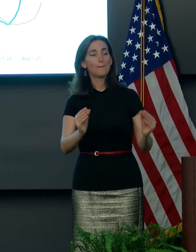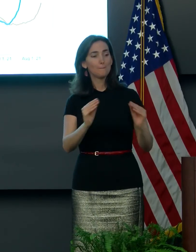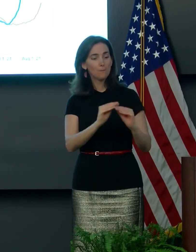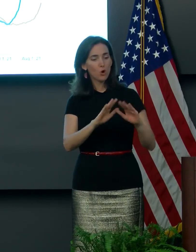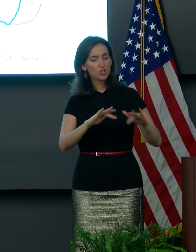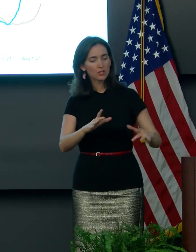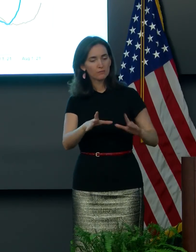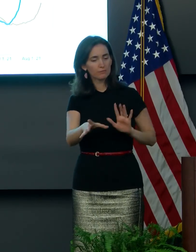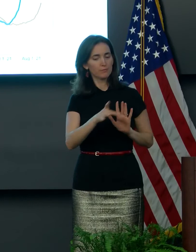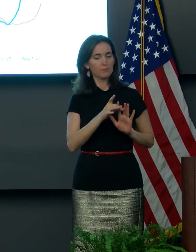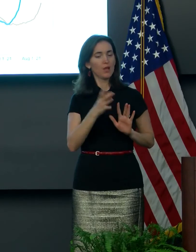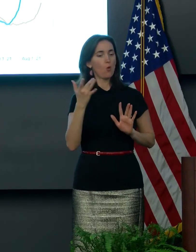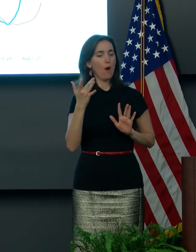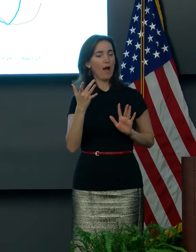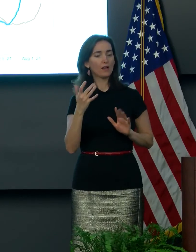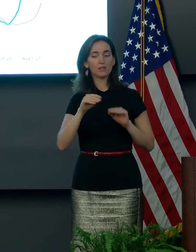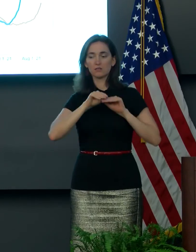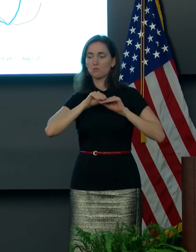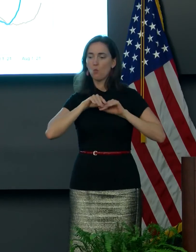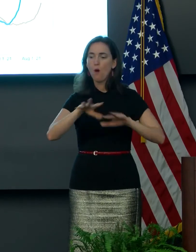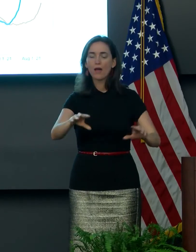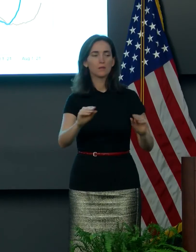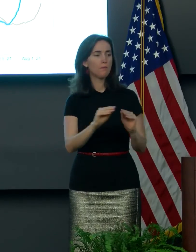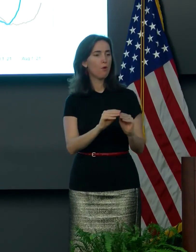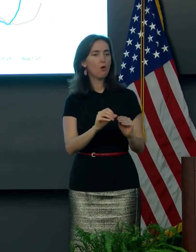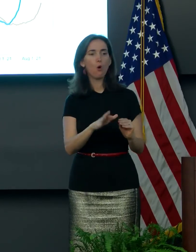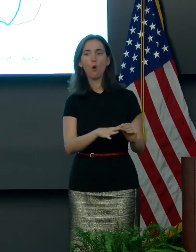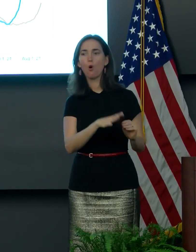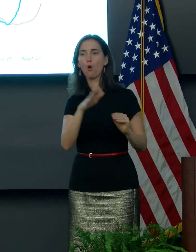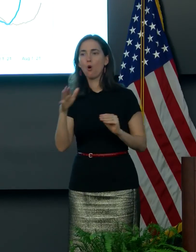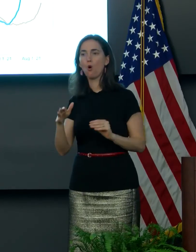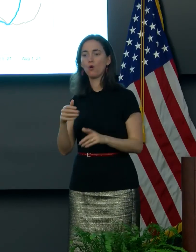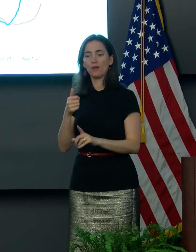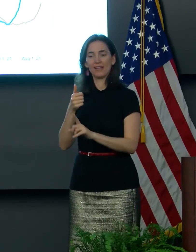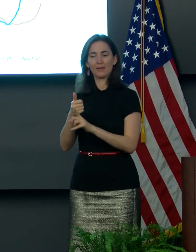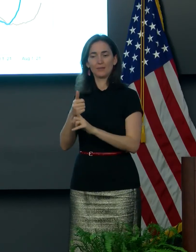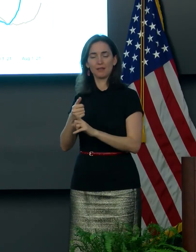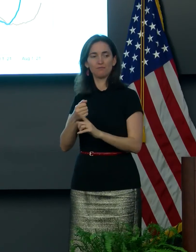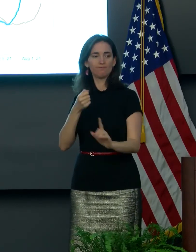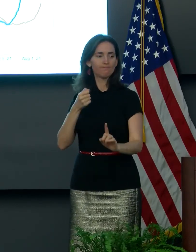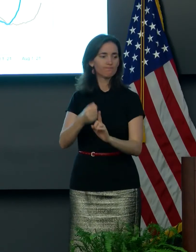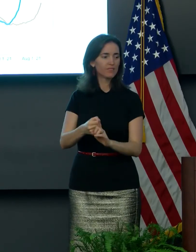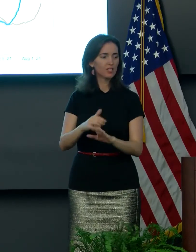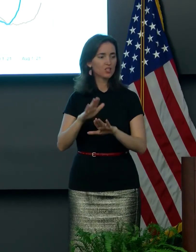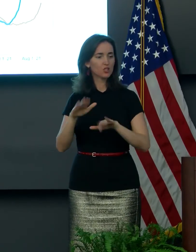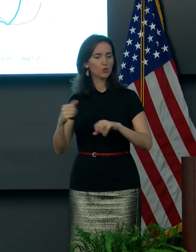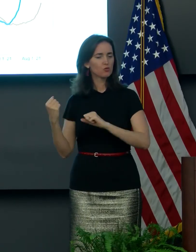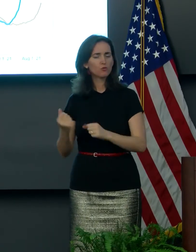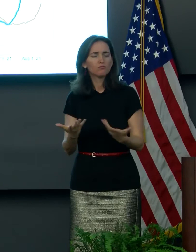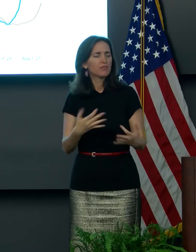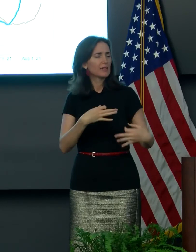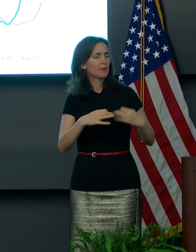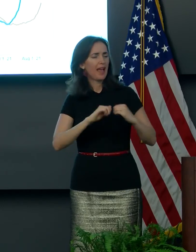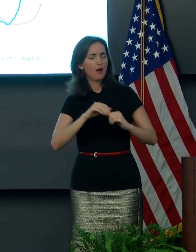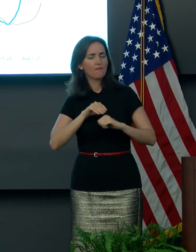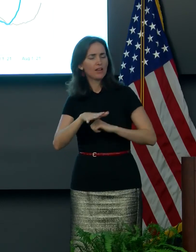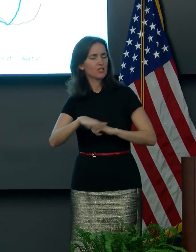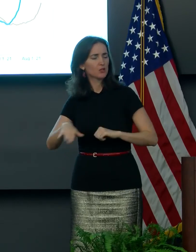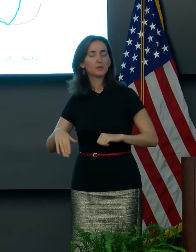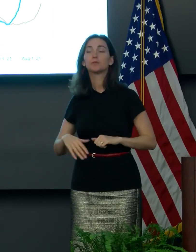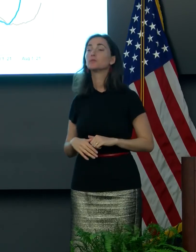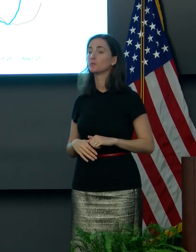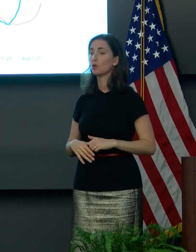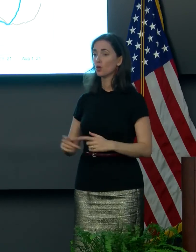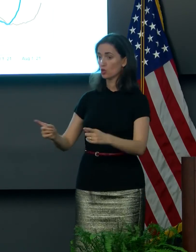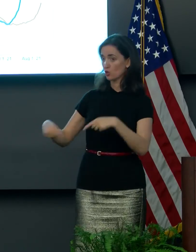because, there's more interactions? Is it more virulent in children? Can you talk about how it's impacting children? Sure. So what we know